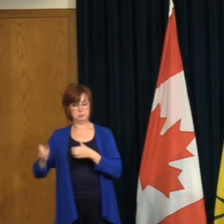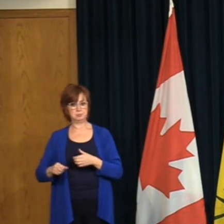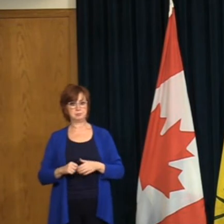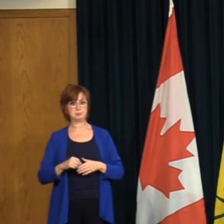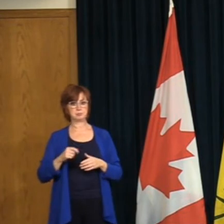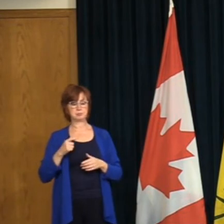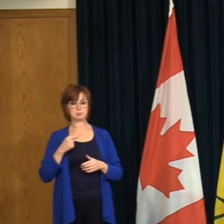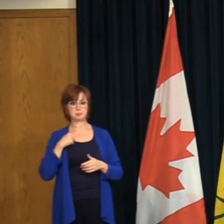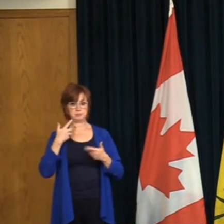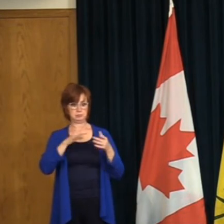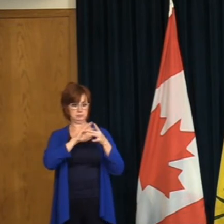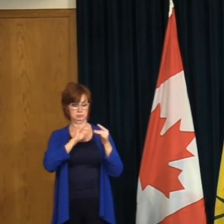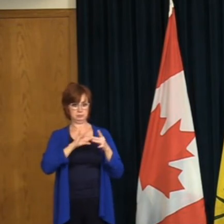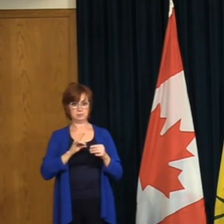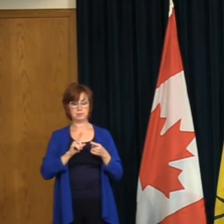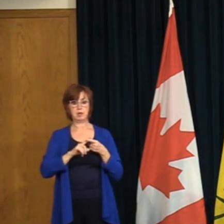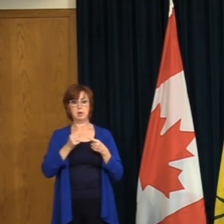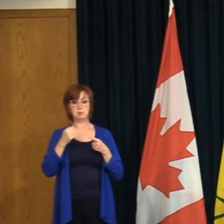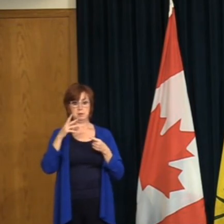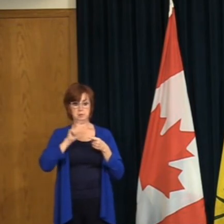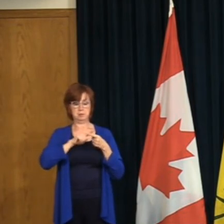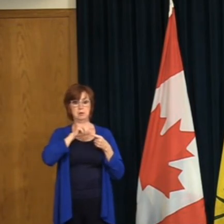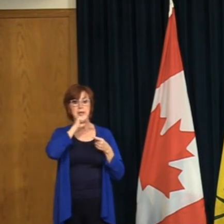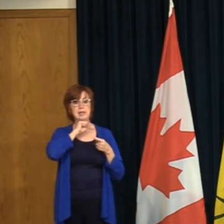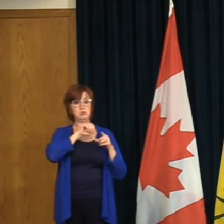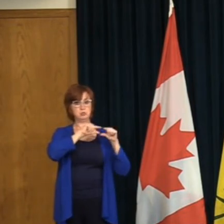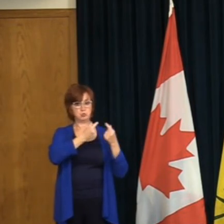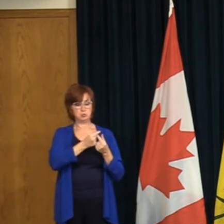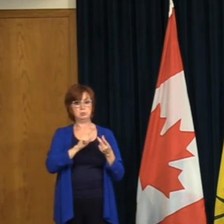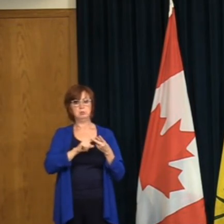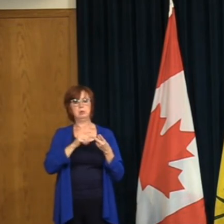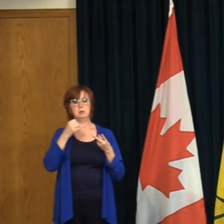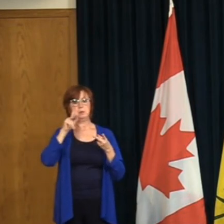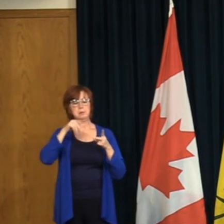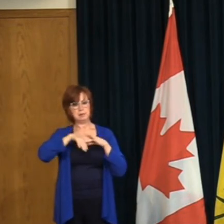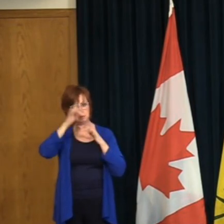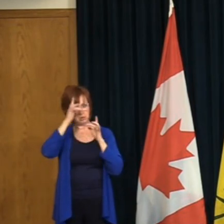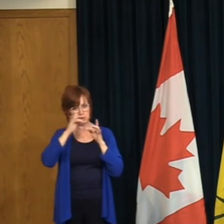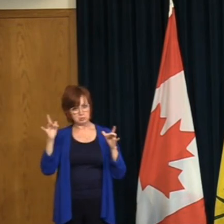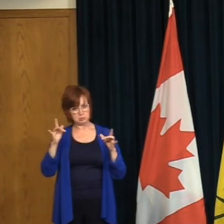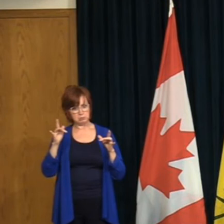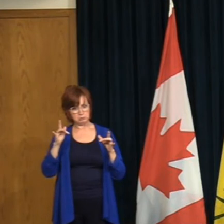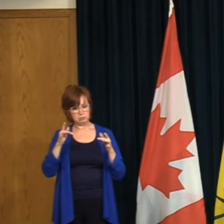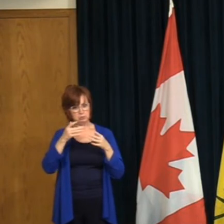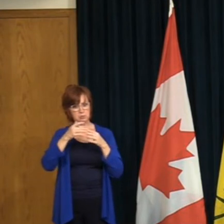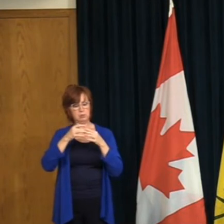hospitalization and ICU admissions, and flagged that we have seen hospitalizations in every age